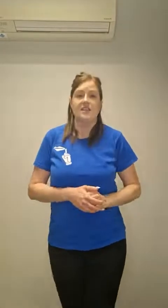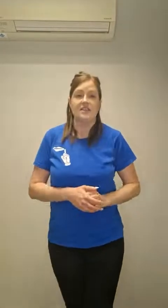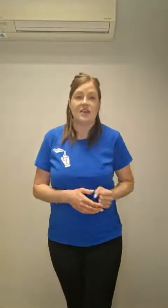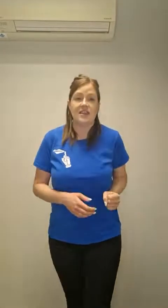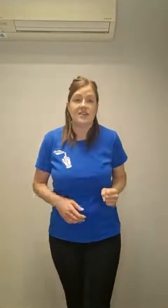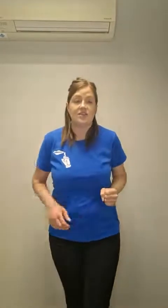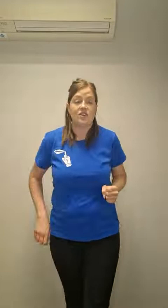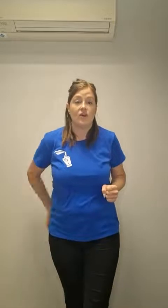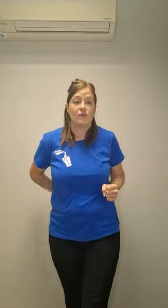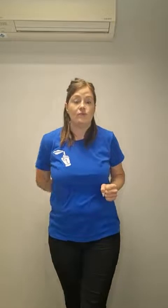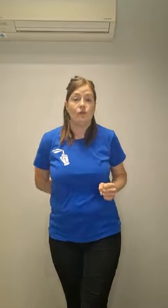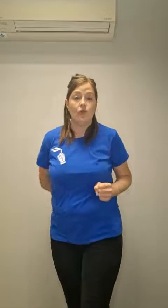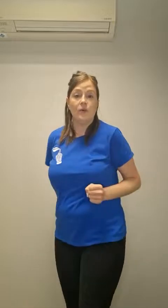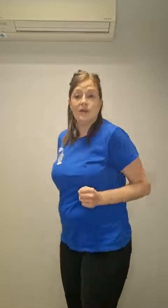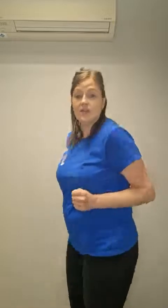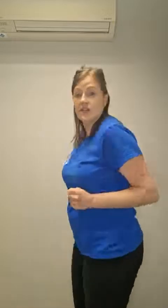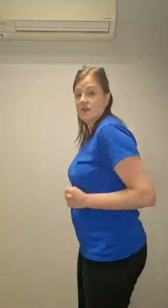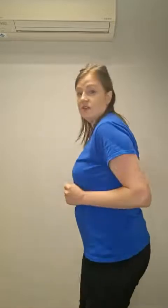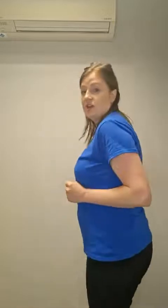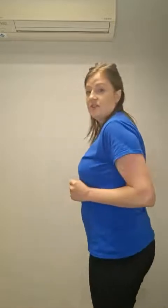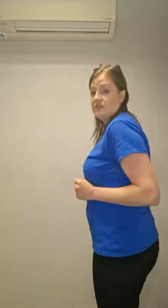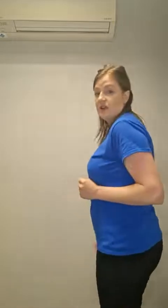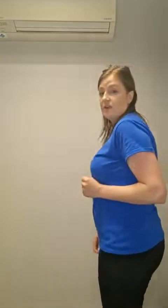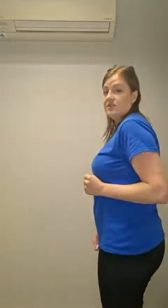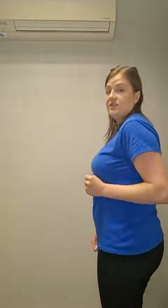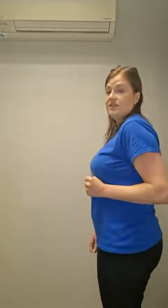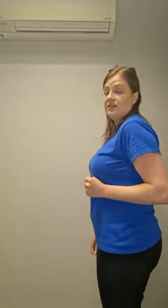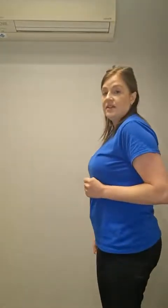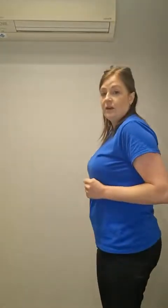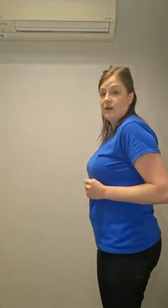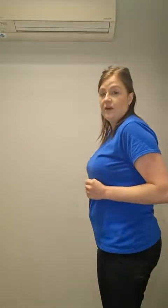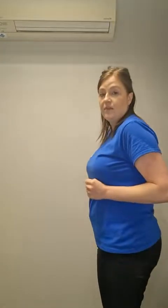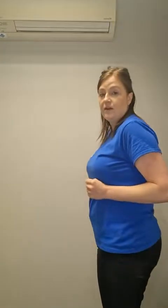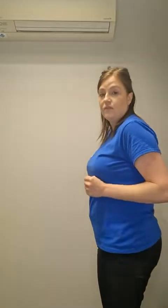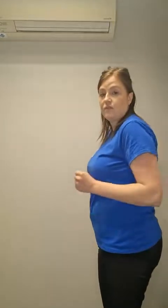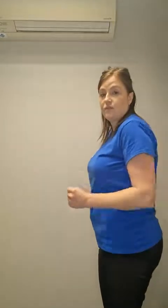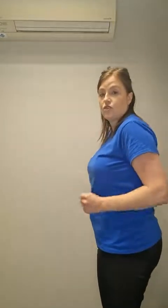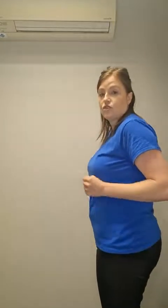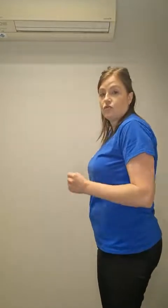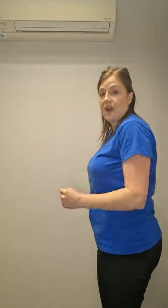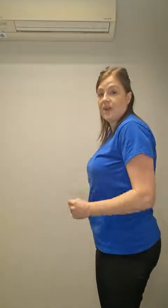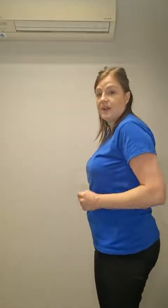Signs can then circle forward. So I'll turn sideways so you can see this one, but for train.